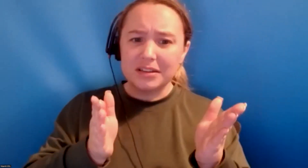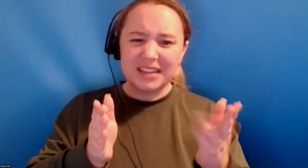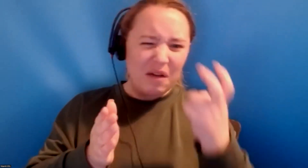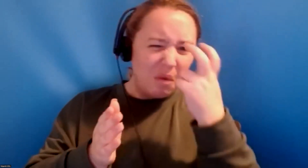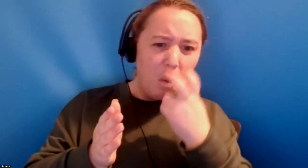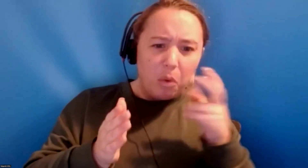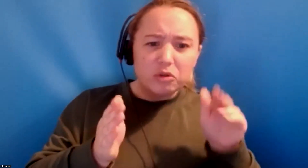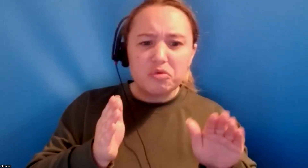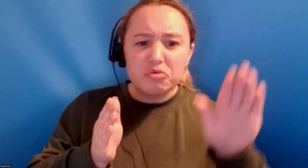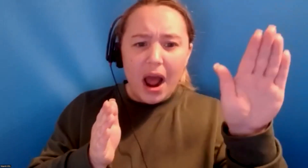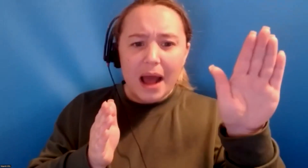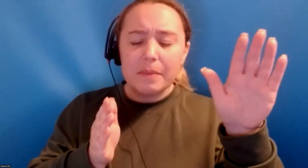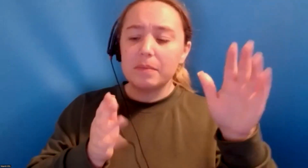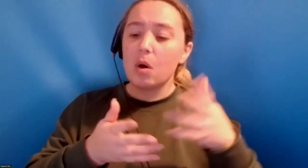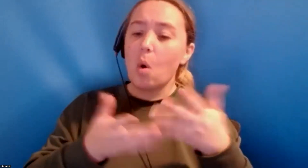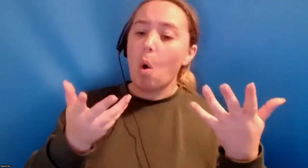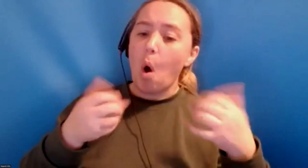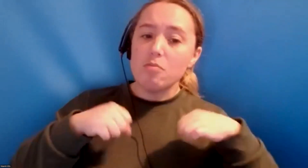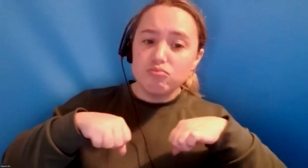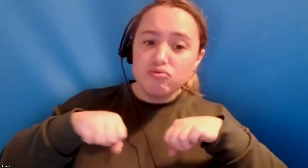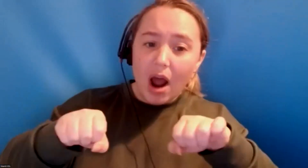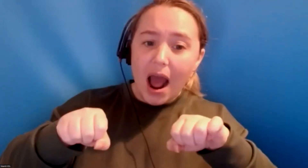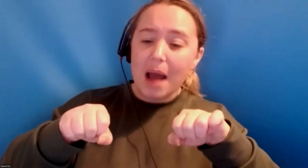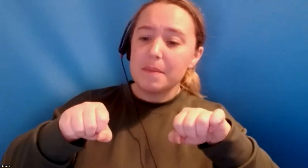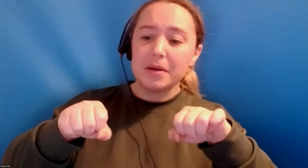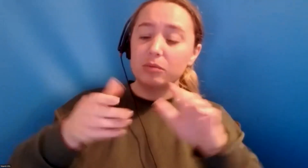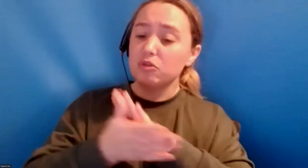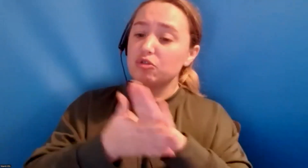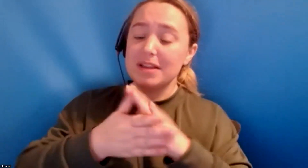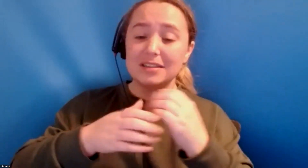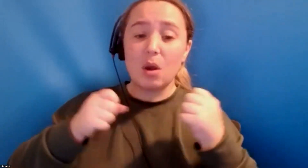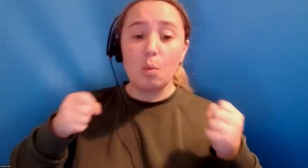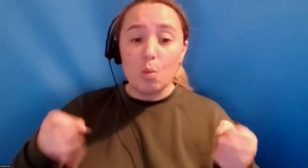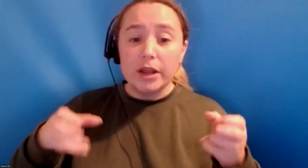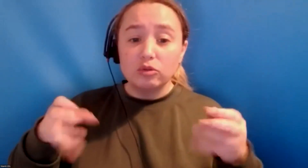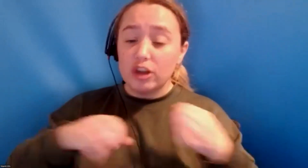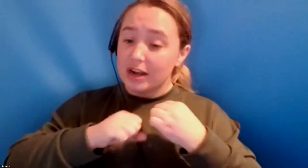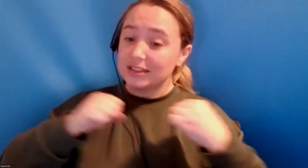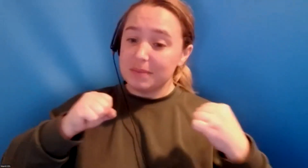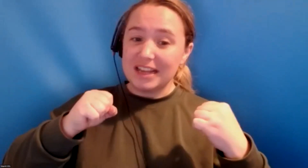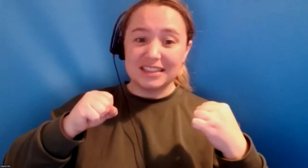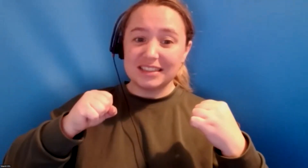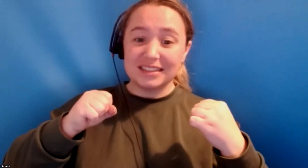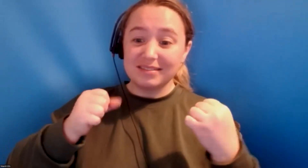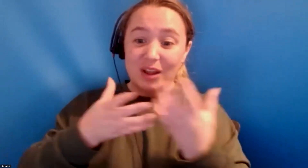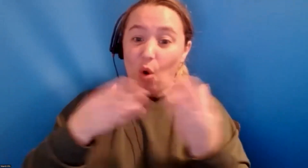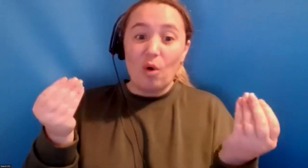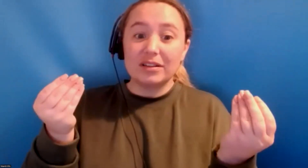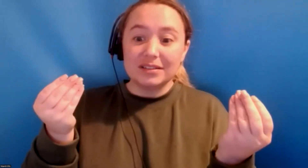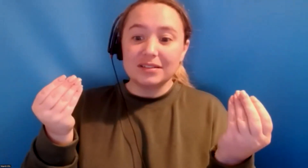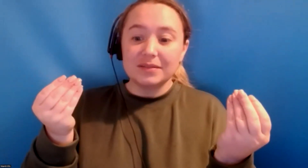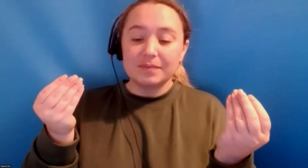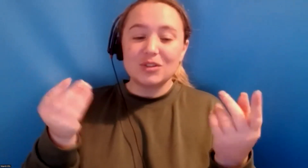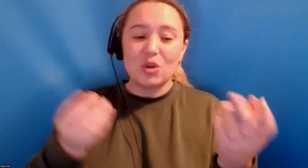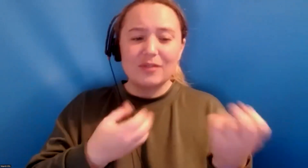bus, or whether the wheelchair space has already been taken. So that was the main kind of theme that was coming through from our group as well. There was